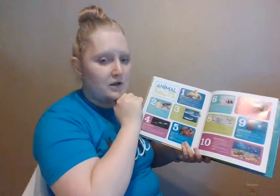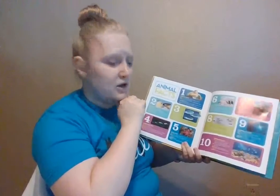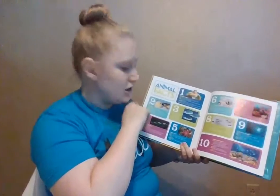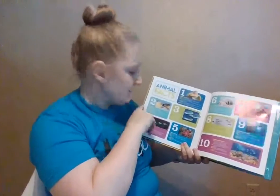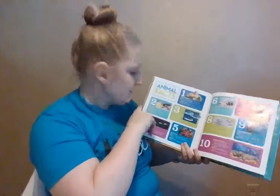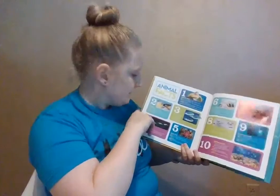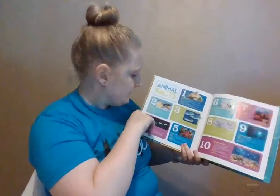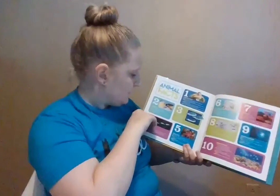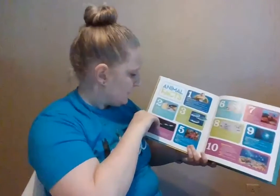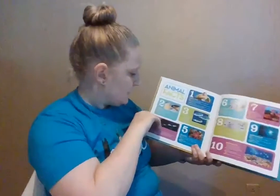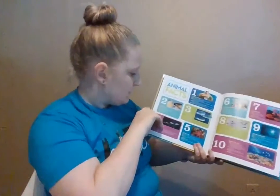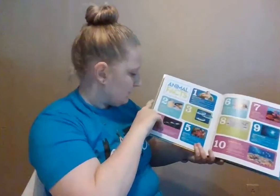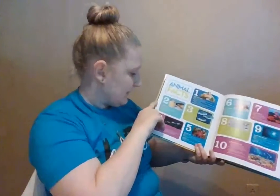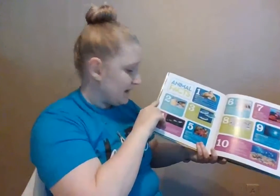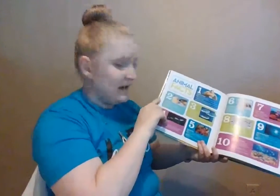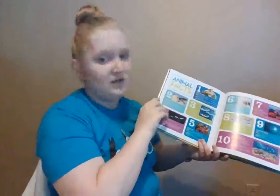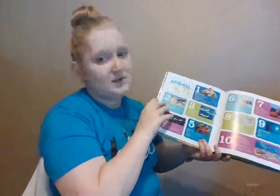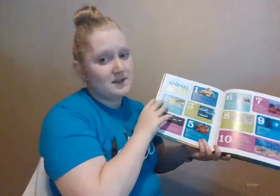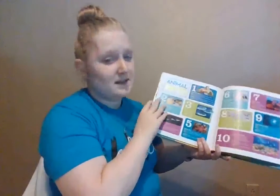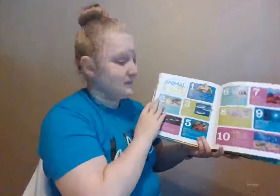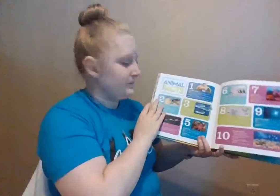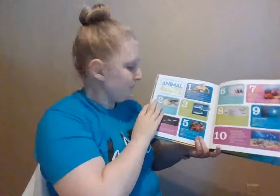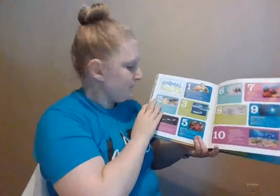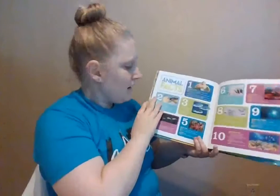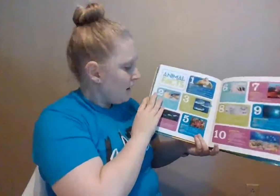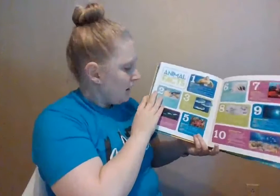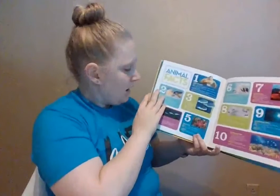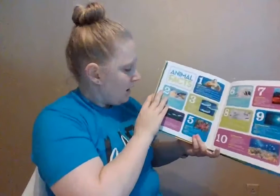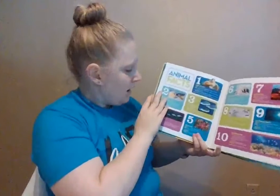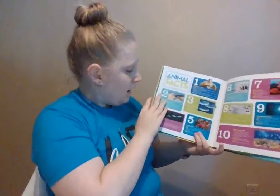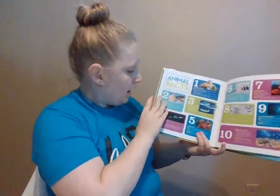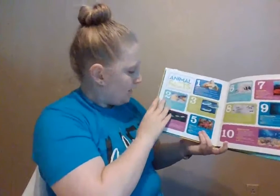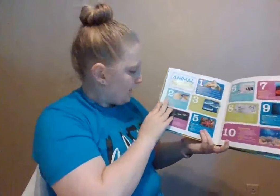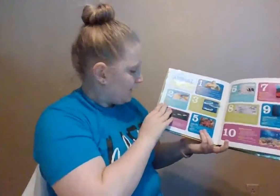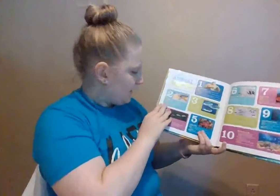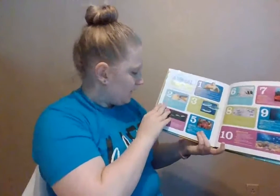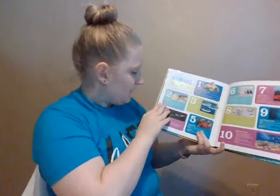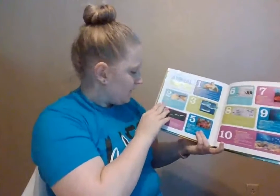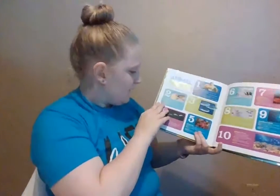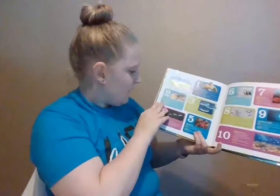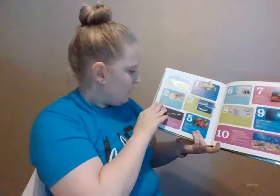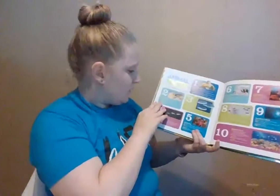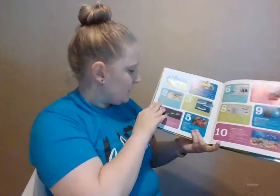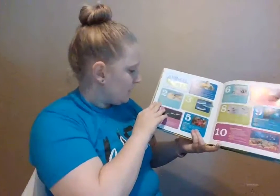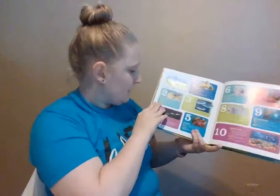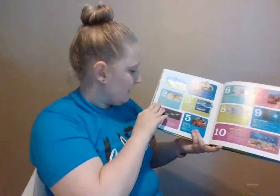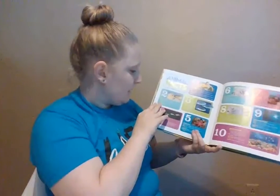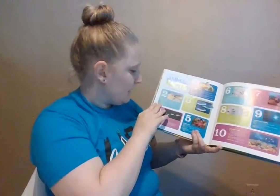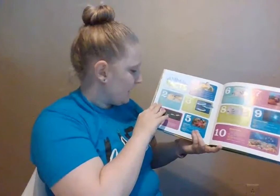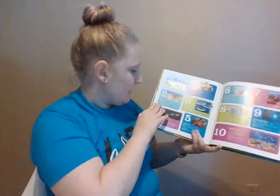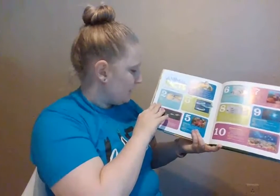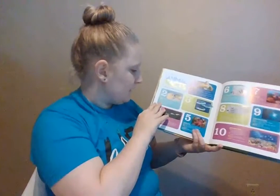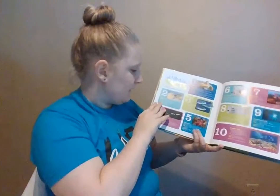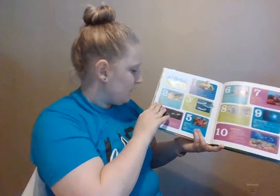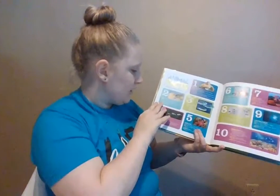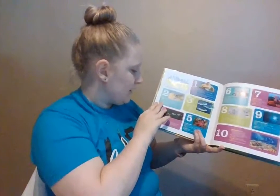beach. It's really interesting. Harp seals. Home, North Atlantic and Arctic